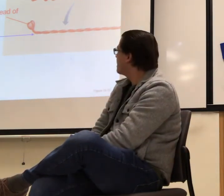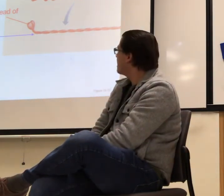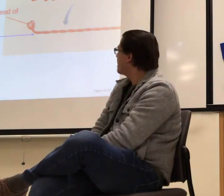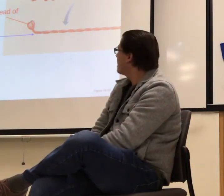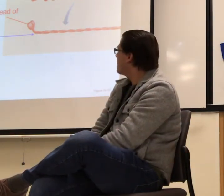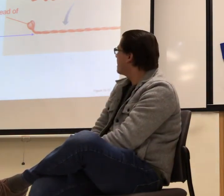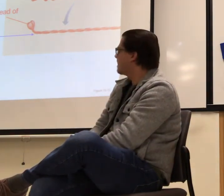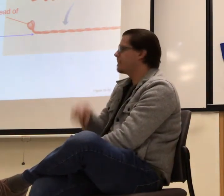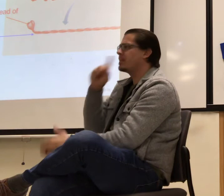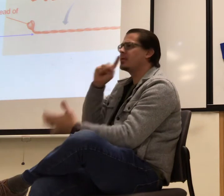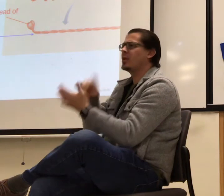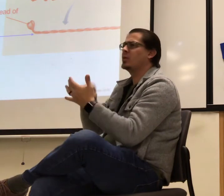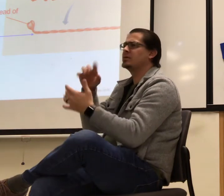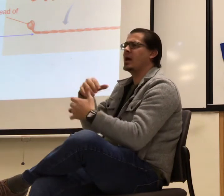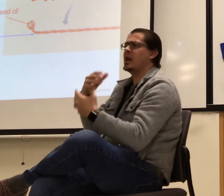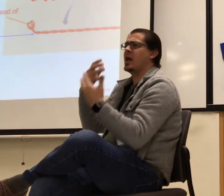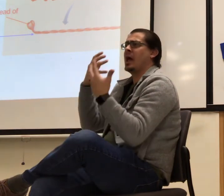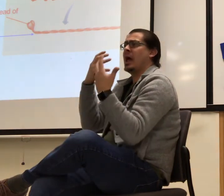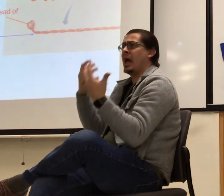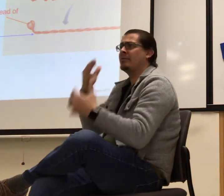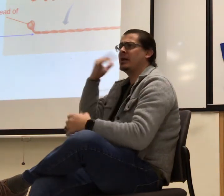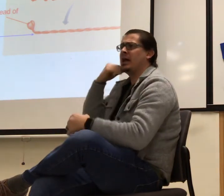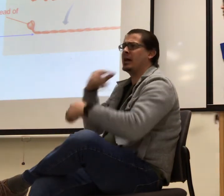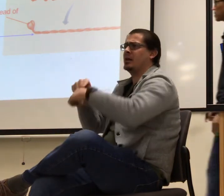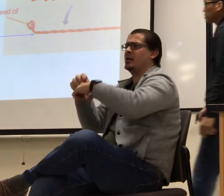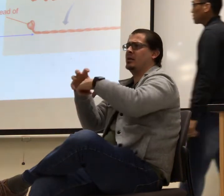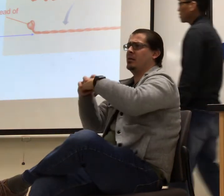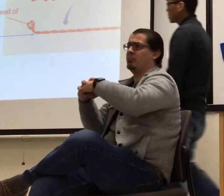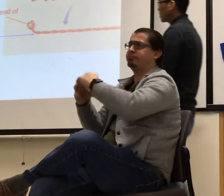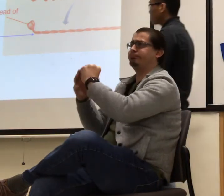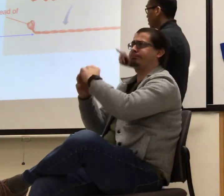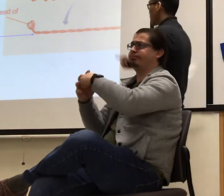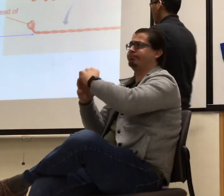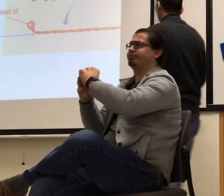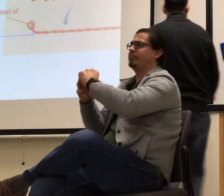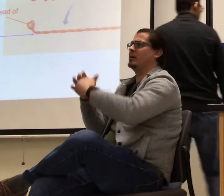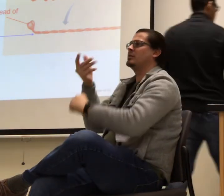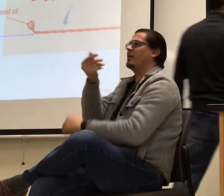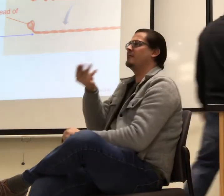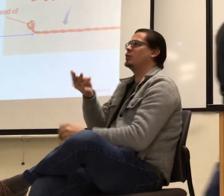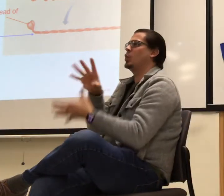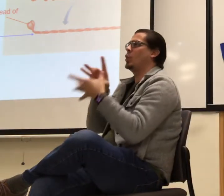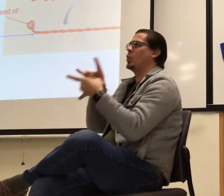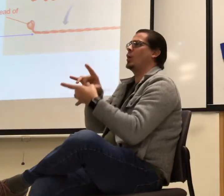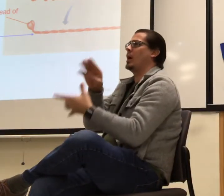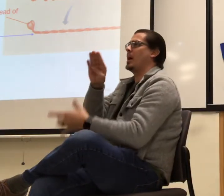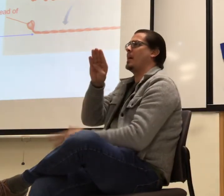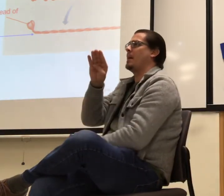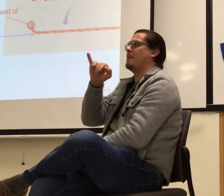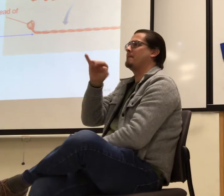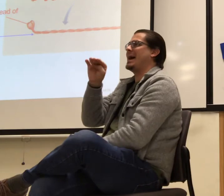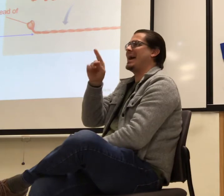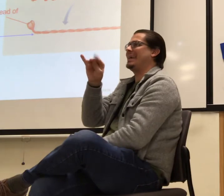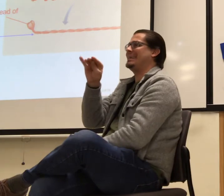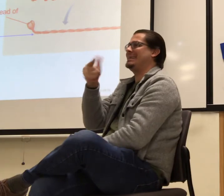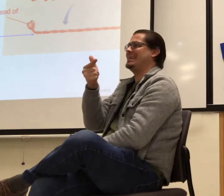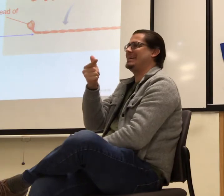And if you notice that heavy head, there's a couple of binding sites. Let me see.